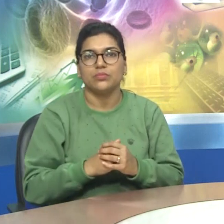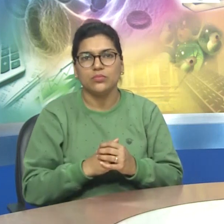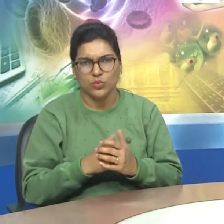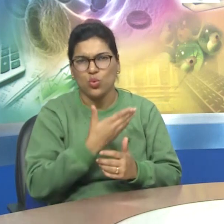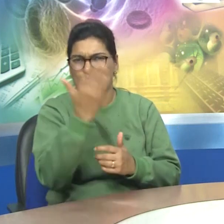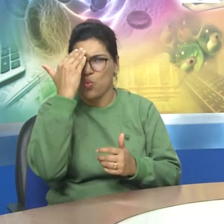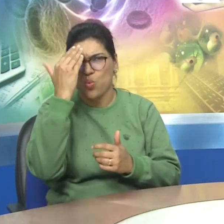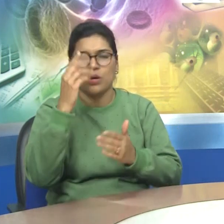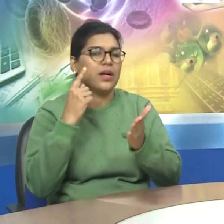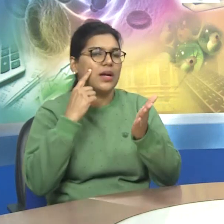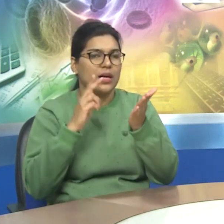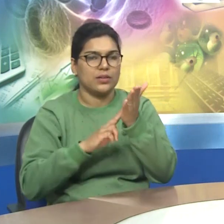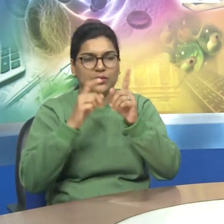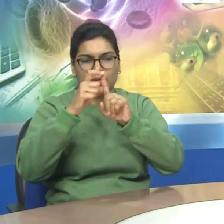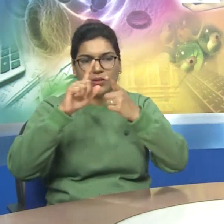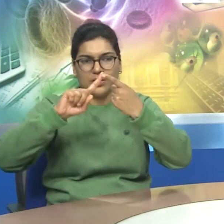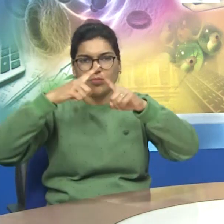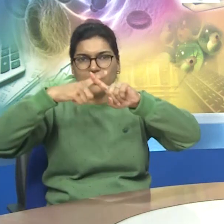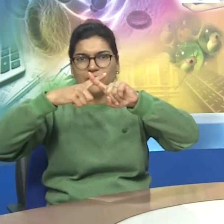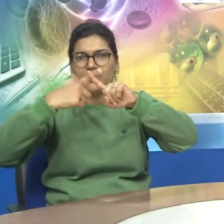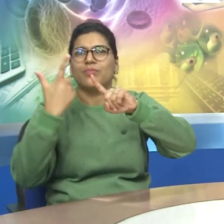Point 6.